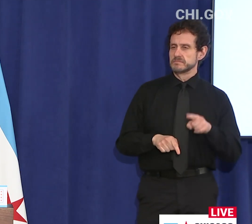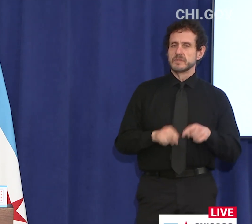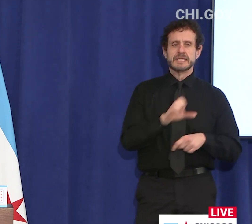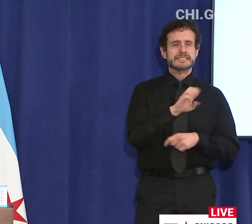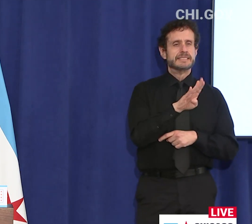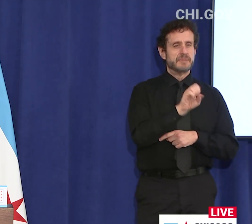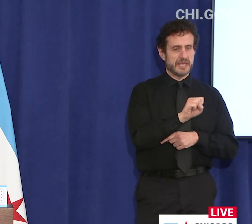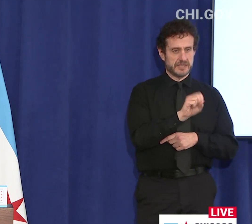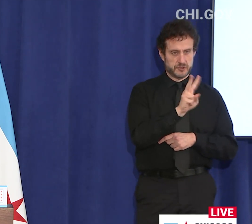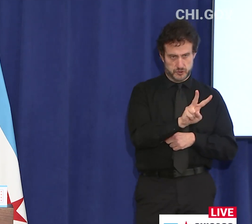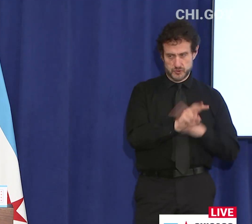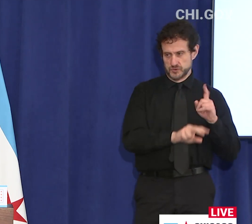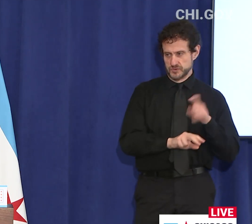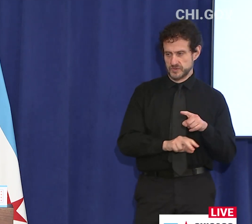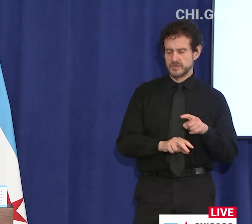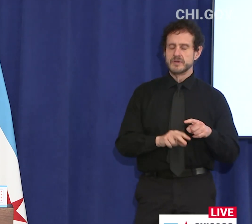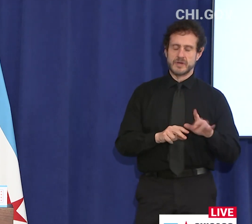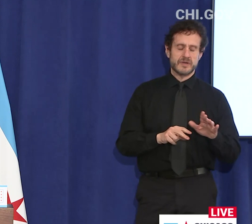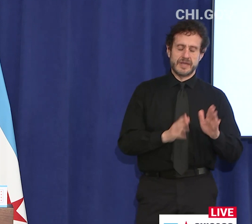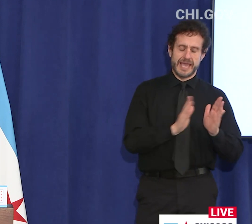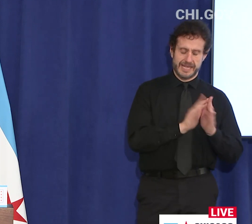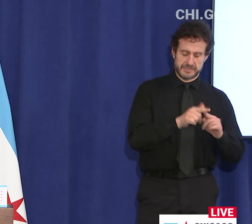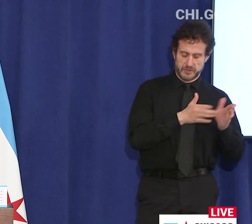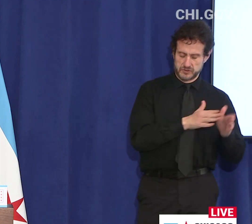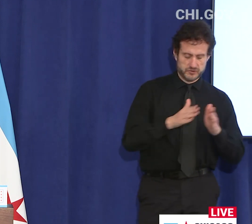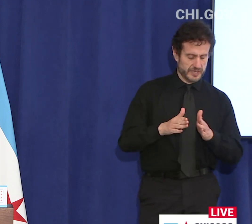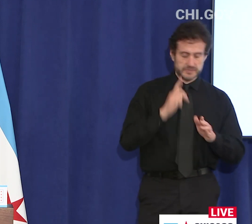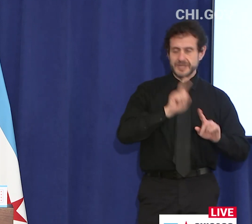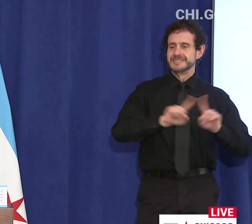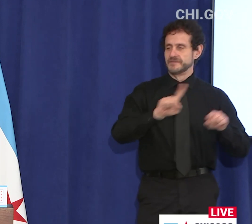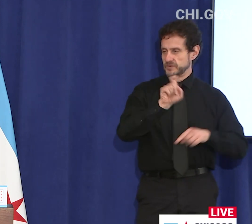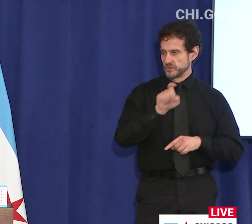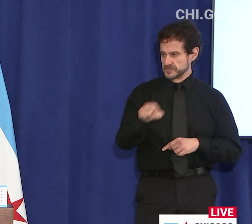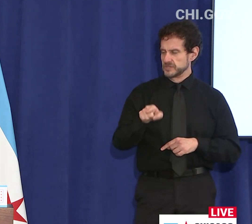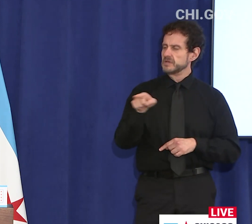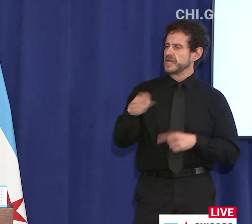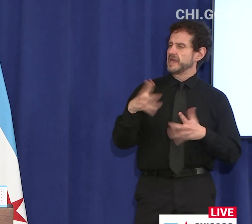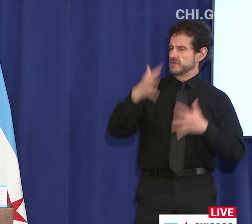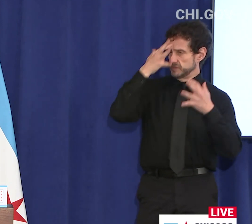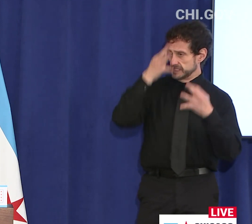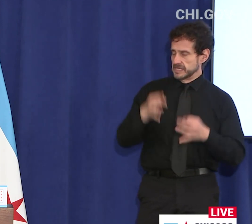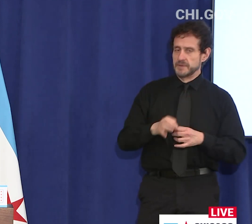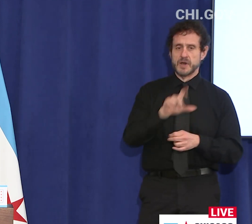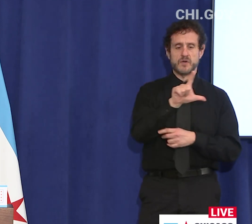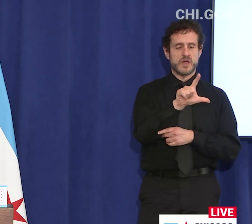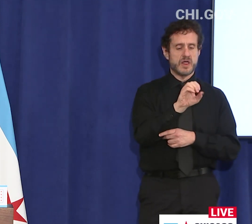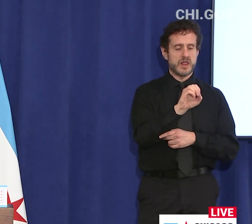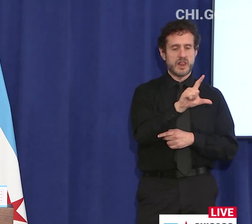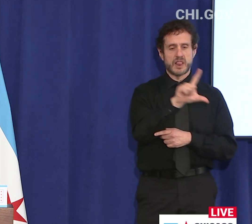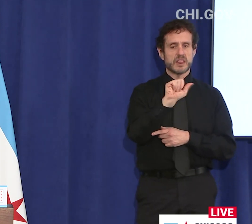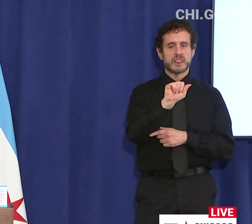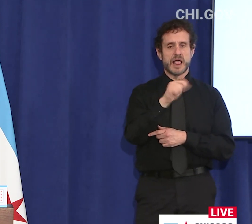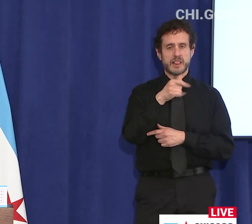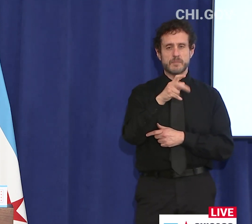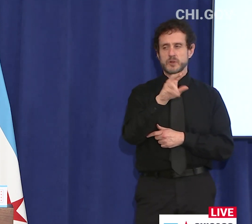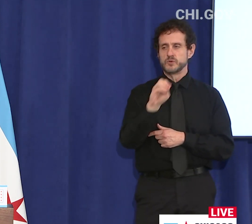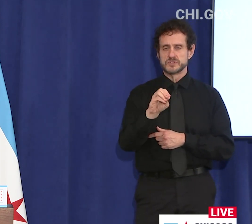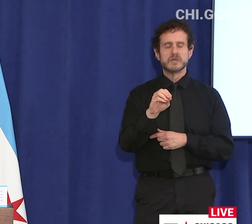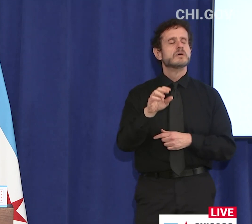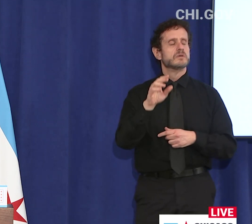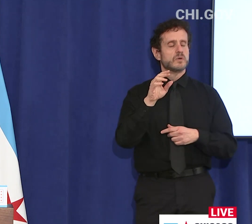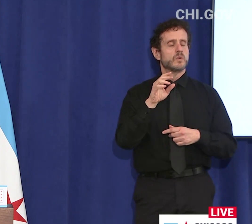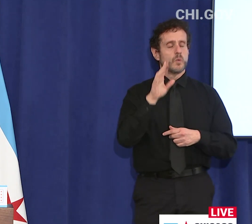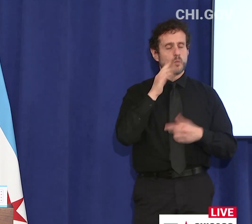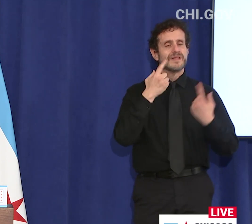he asked about the streets, but let's move to the other one. Have you made the decision about Lollapalooza? We'll be making an announcement about